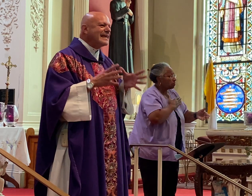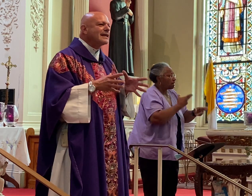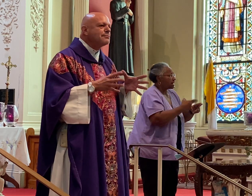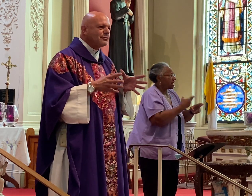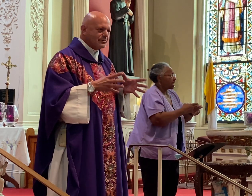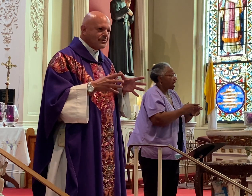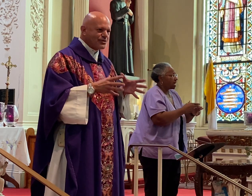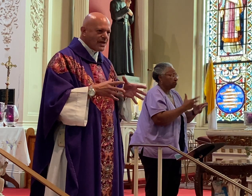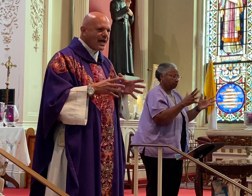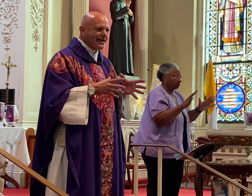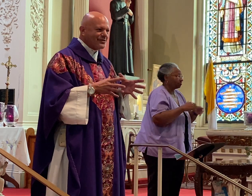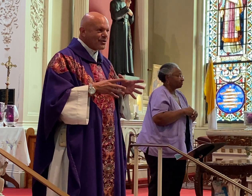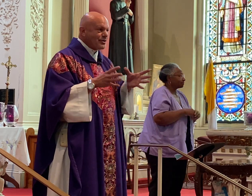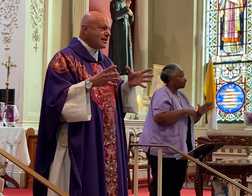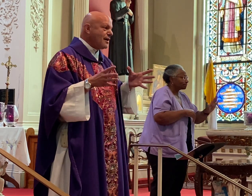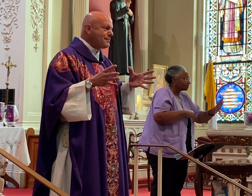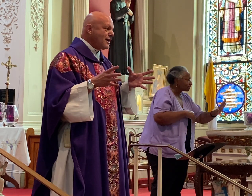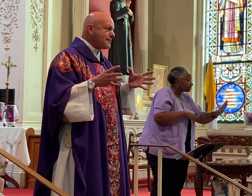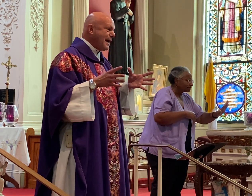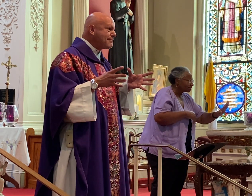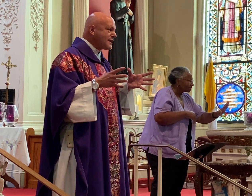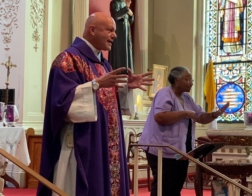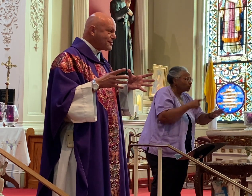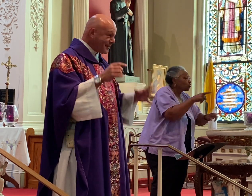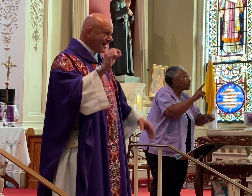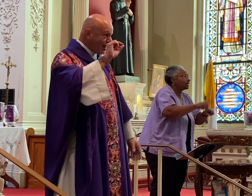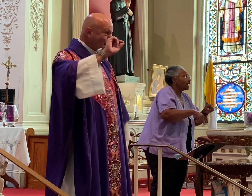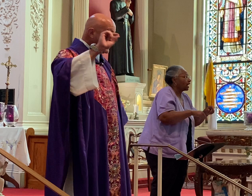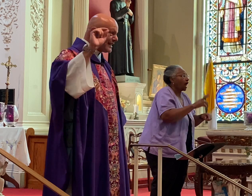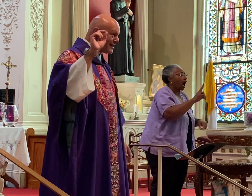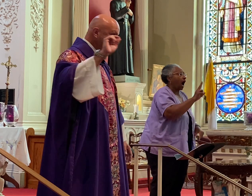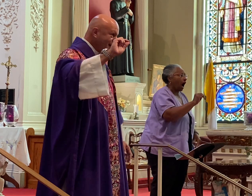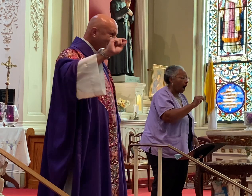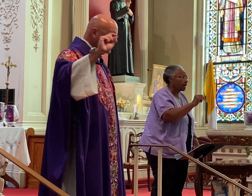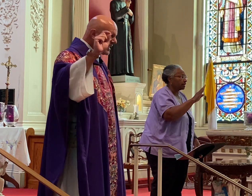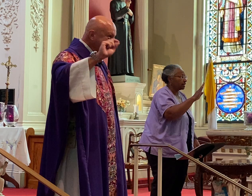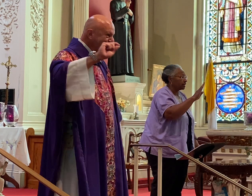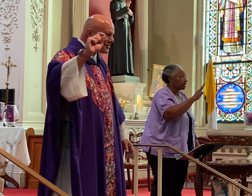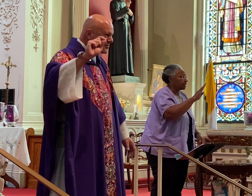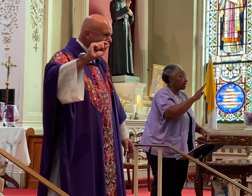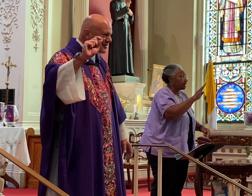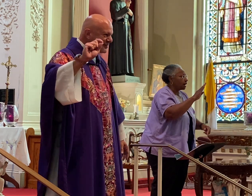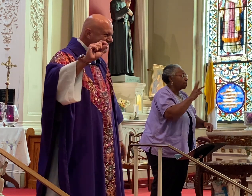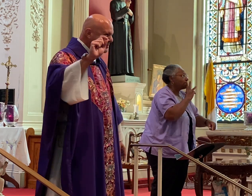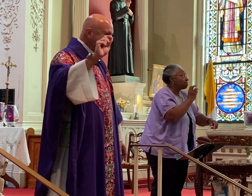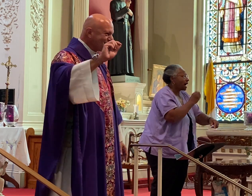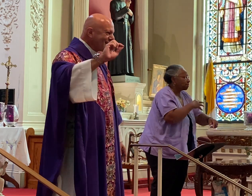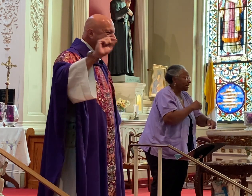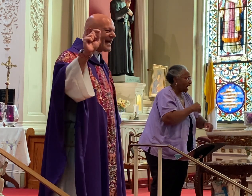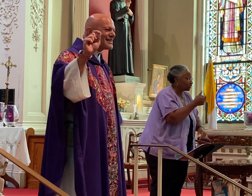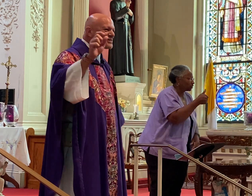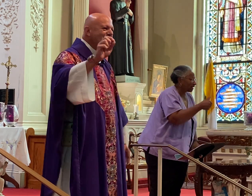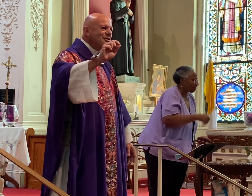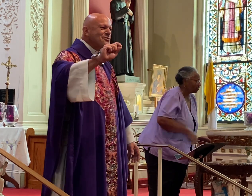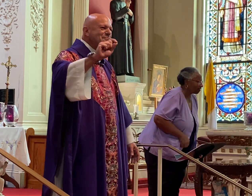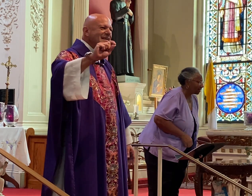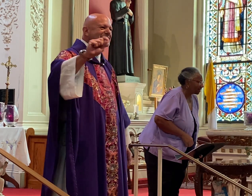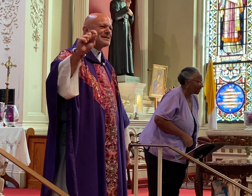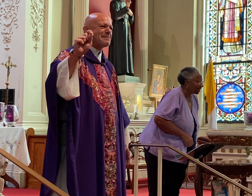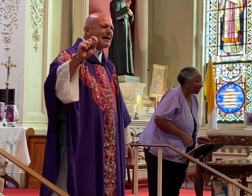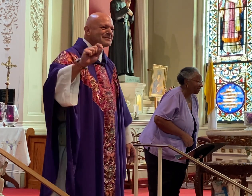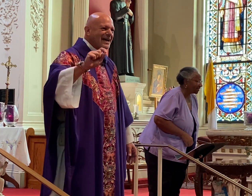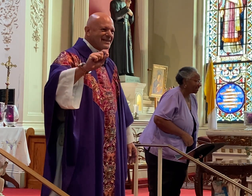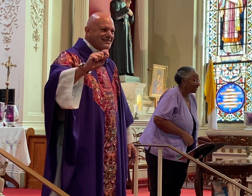an indelible sign. So you cannot be unbaptized, but they are writing next to the record of that person, asked to